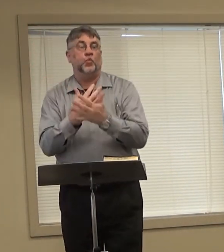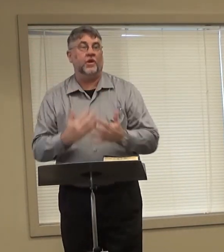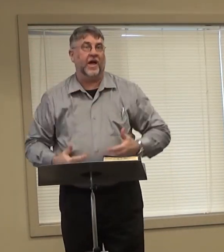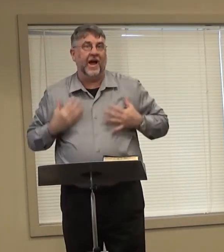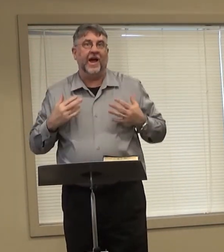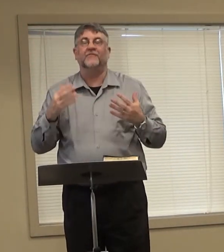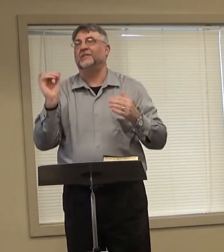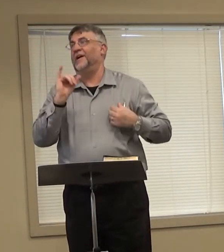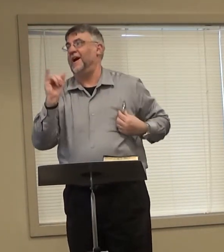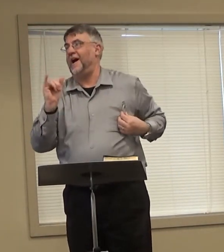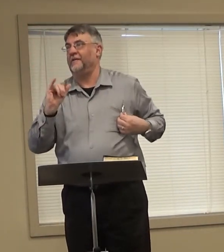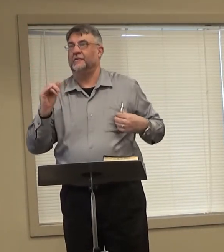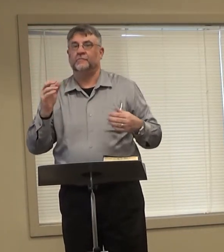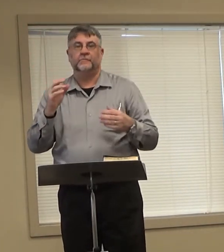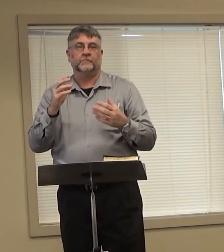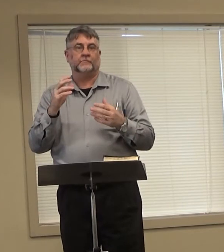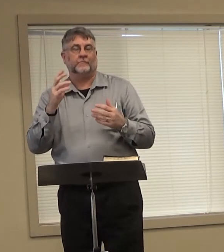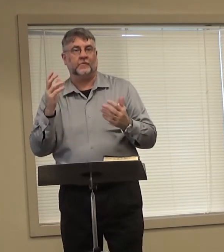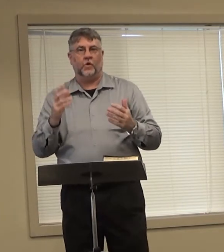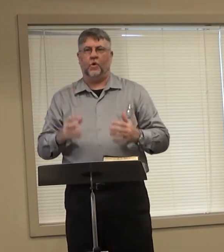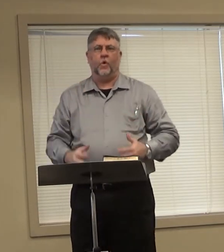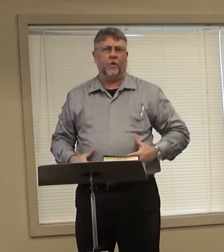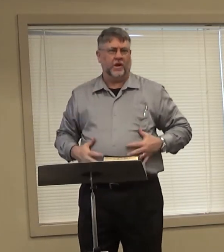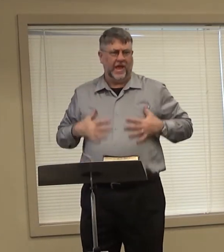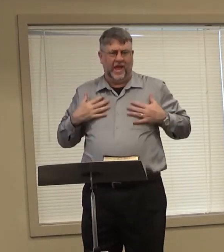And we are given this new life.